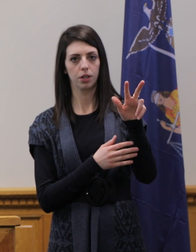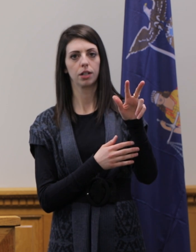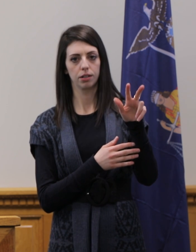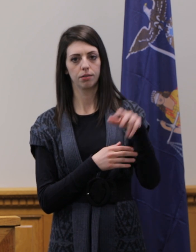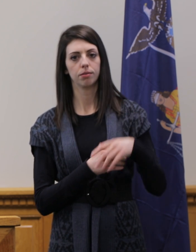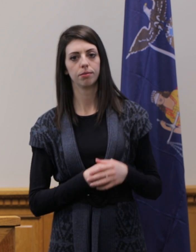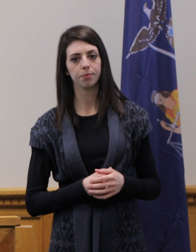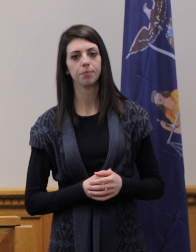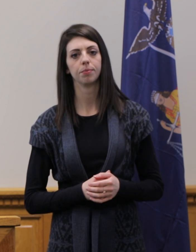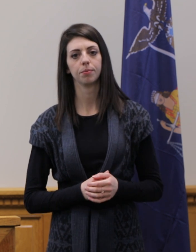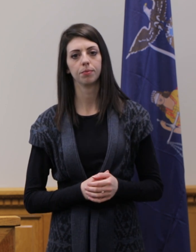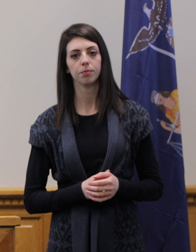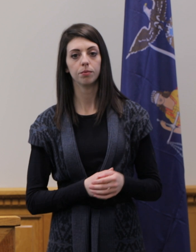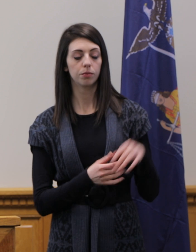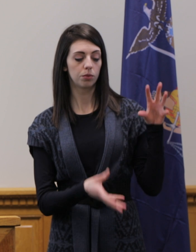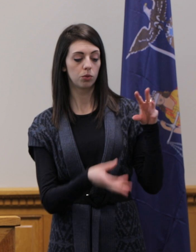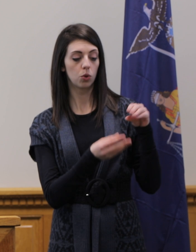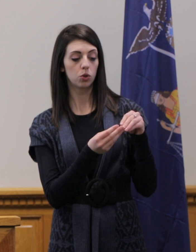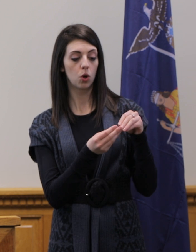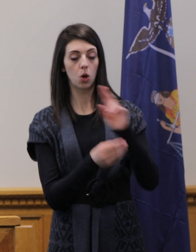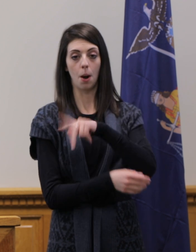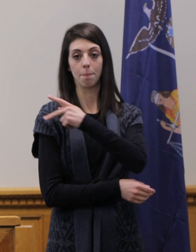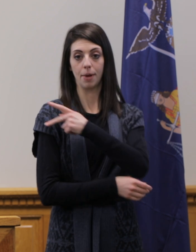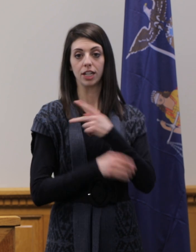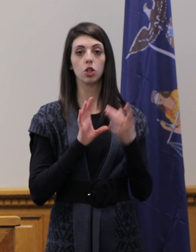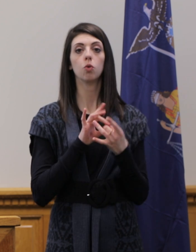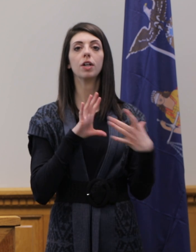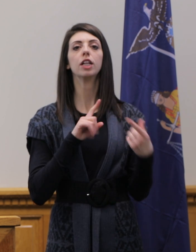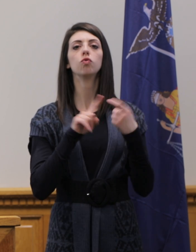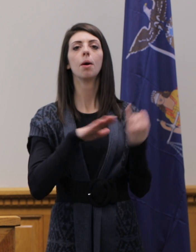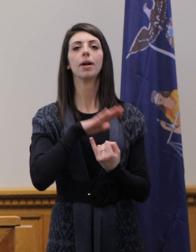131,183. Total patients released from isolation,